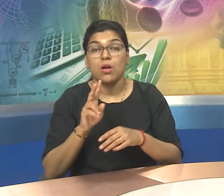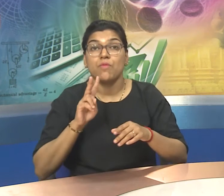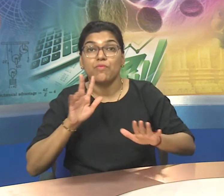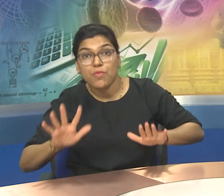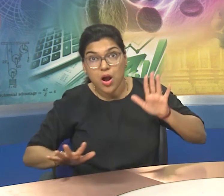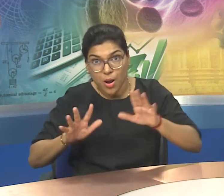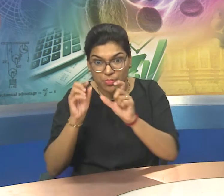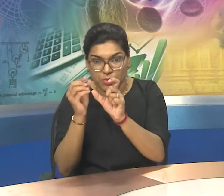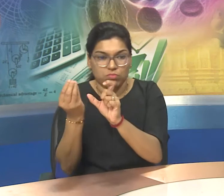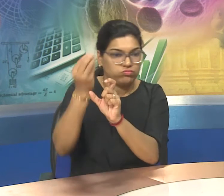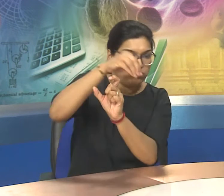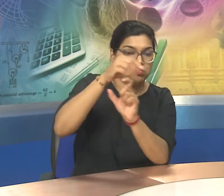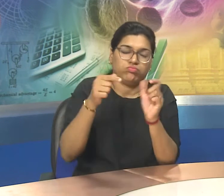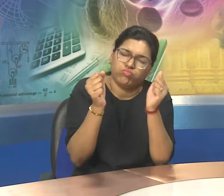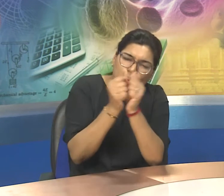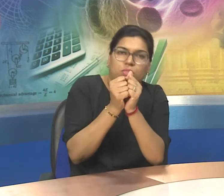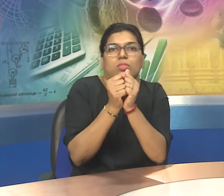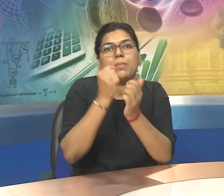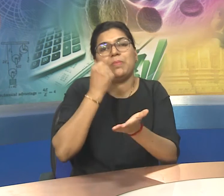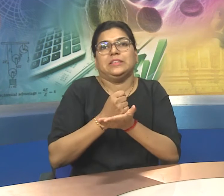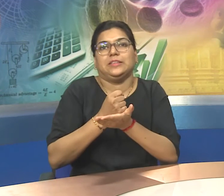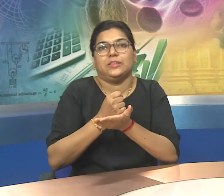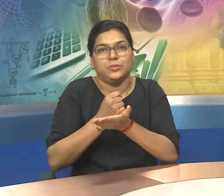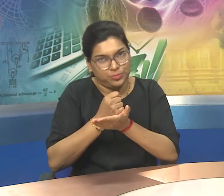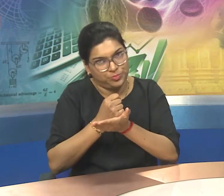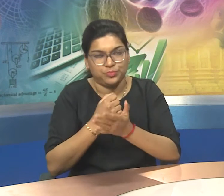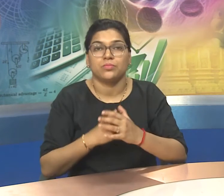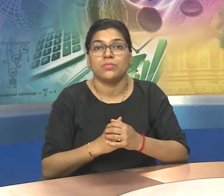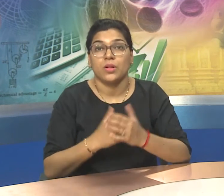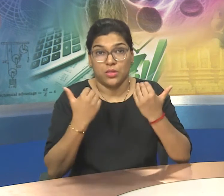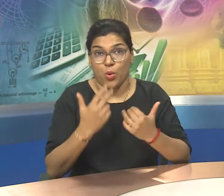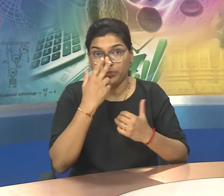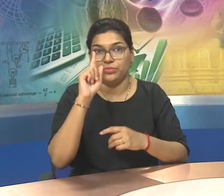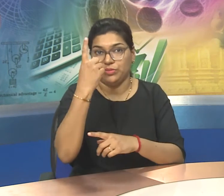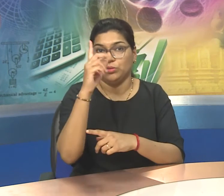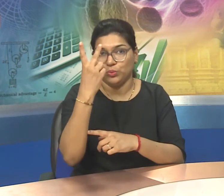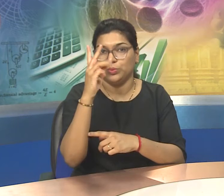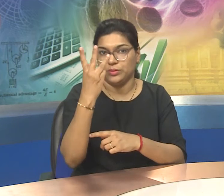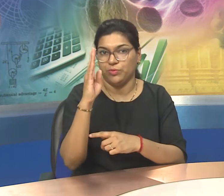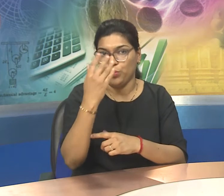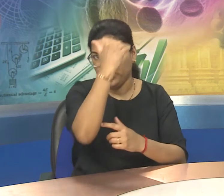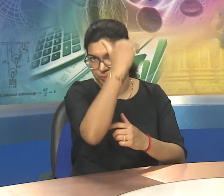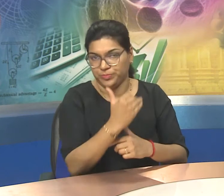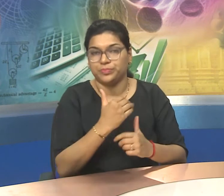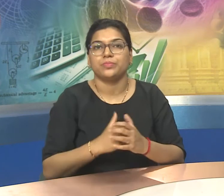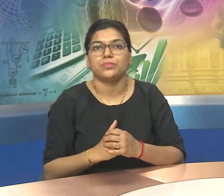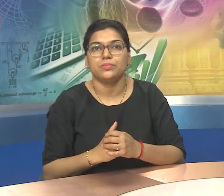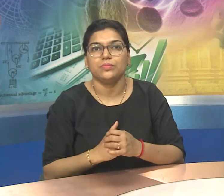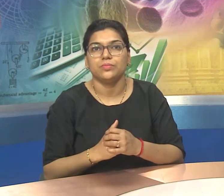We all know that not means no. That is why it is called a negative sentence. Now, we will be looking at